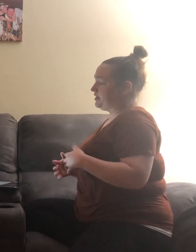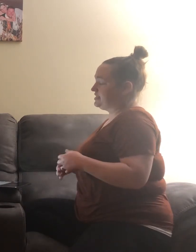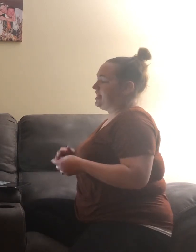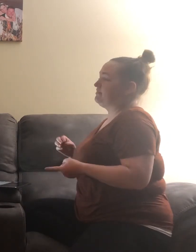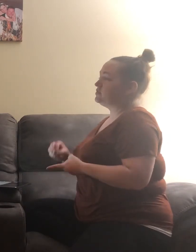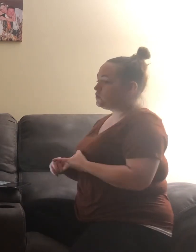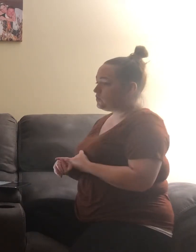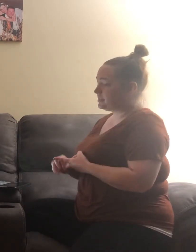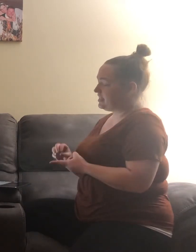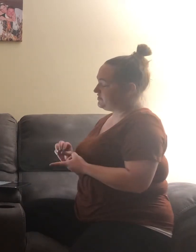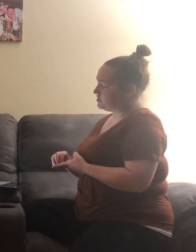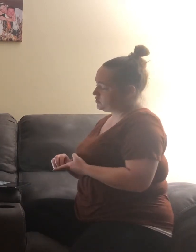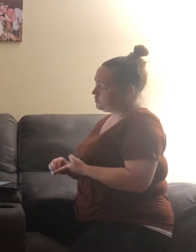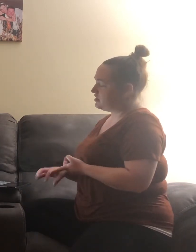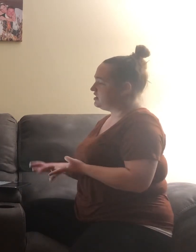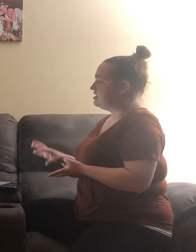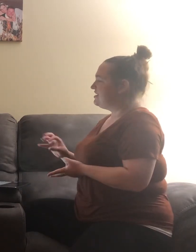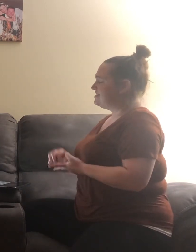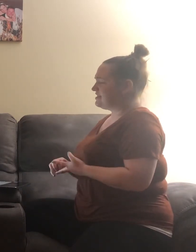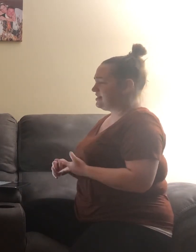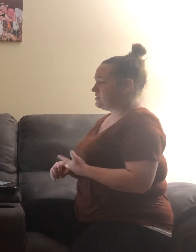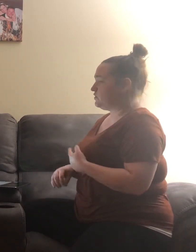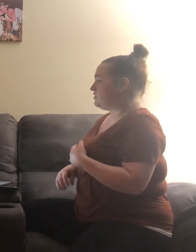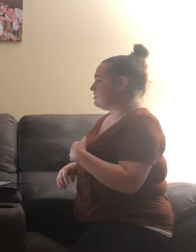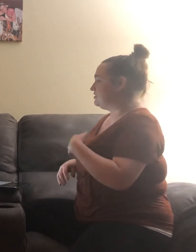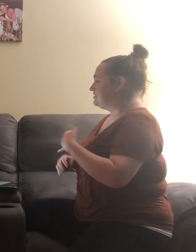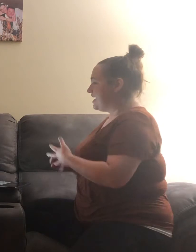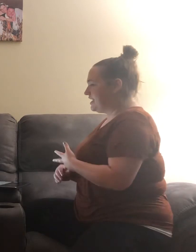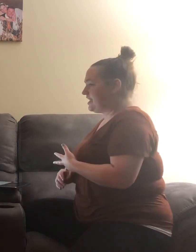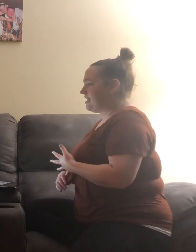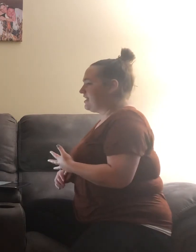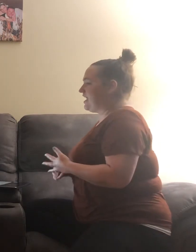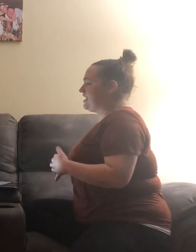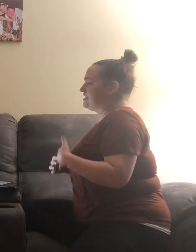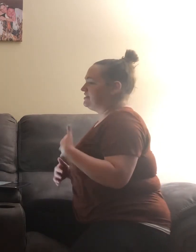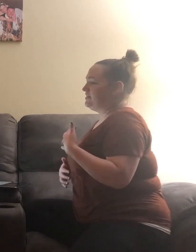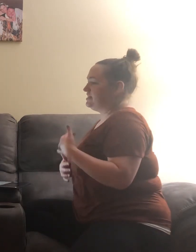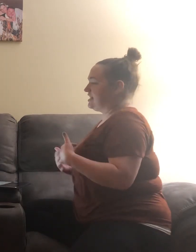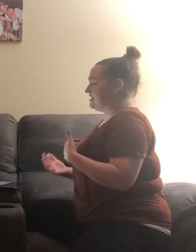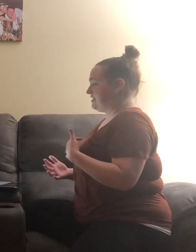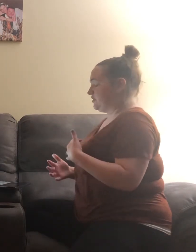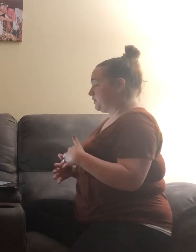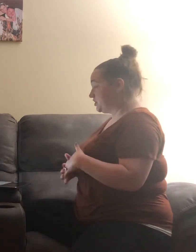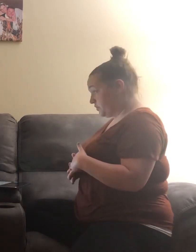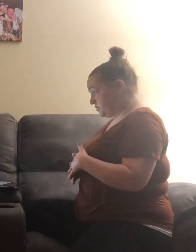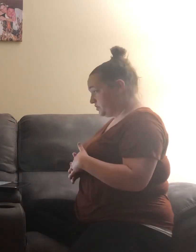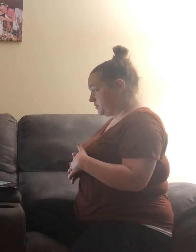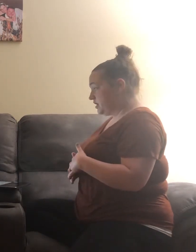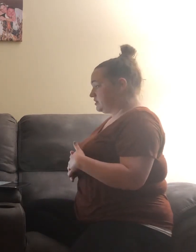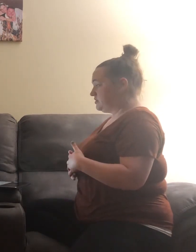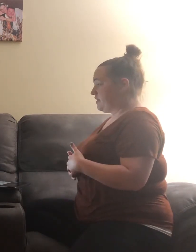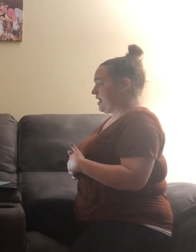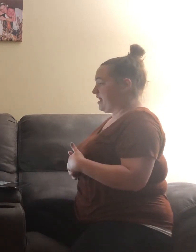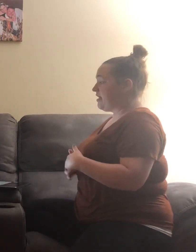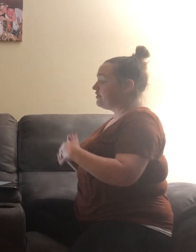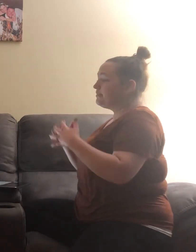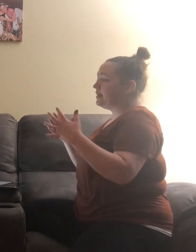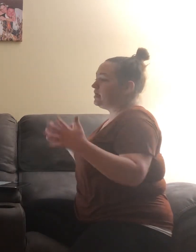to have to give to school, Sunday school, daycare, any activities that Xavier were to go to, so that everybody, all